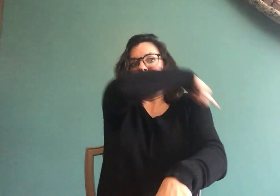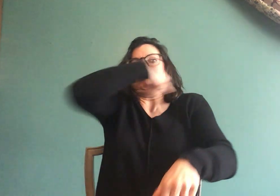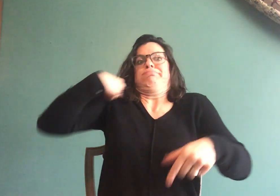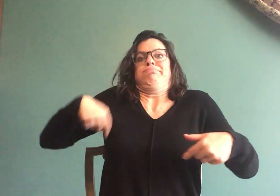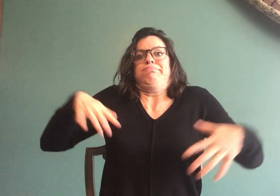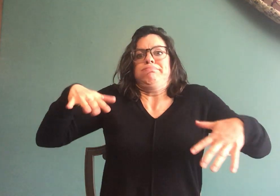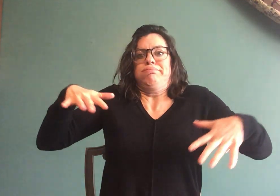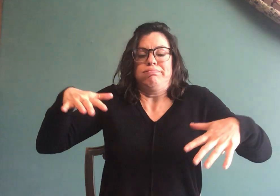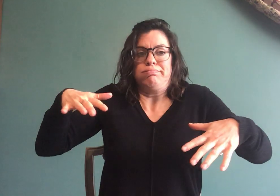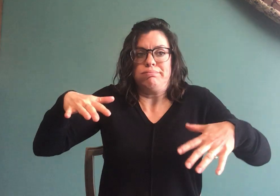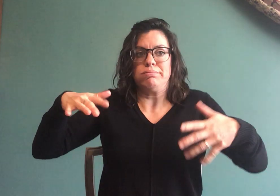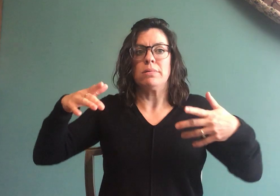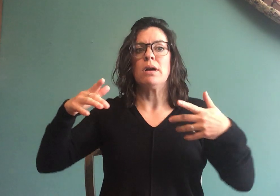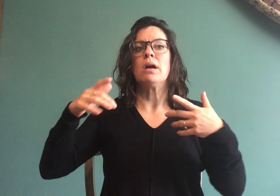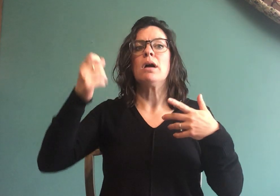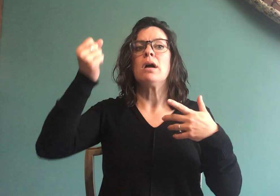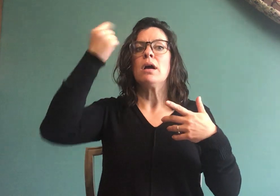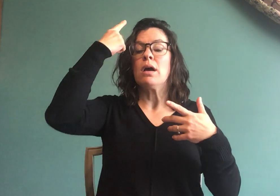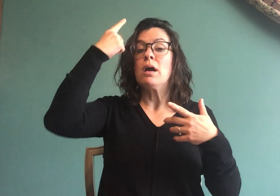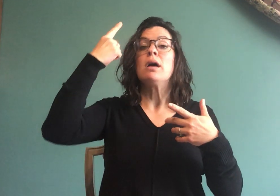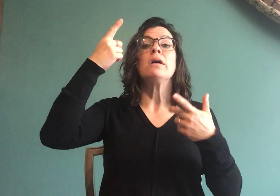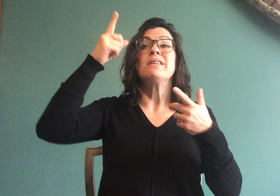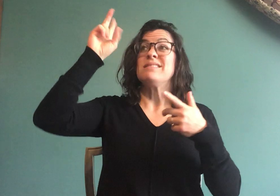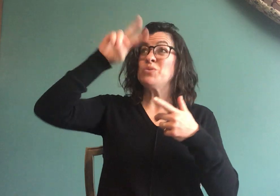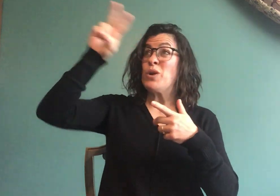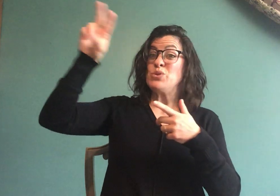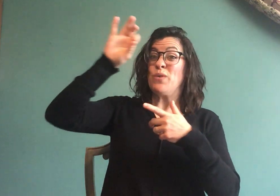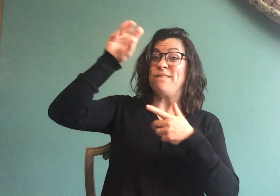tied off. What do you think happened?